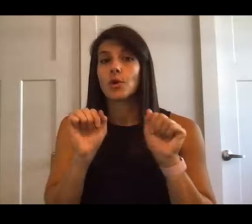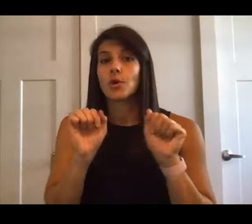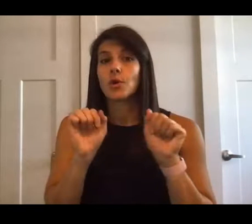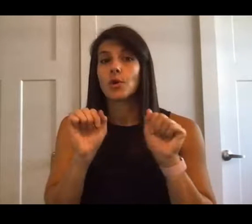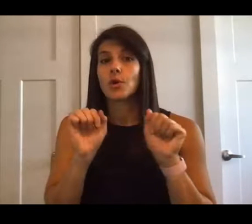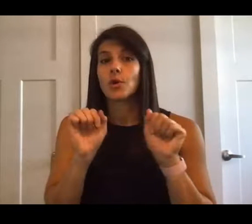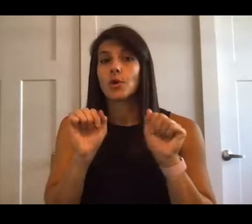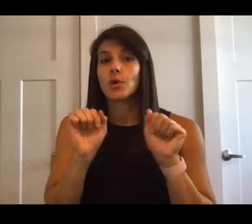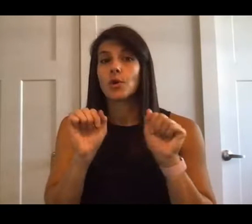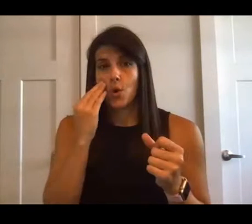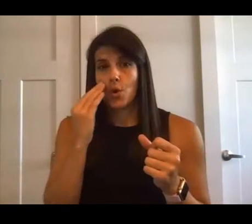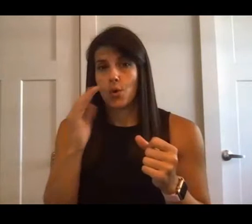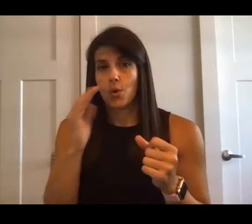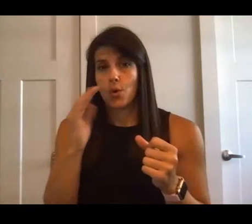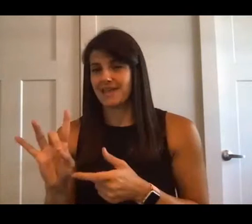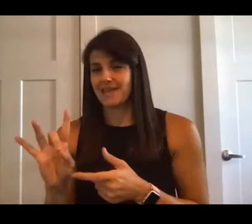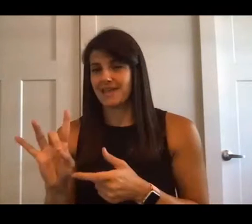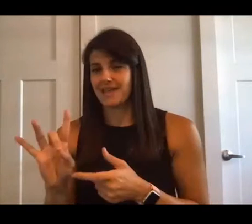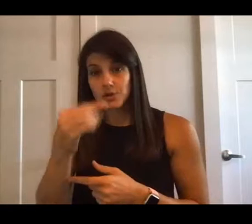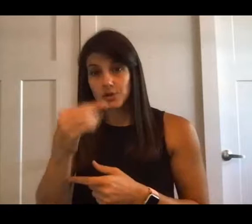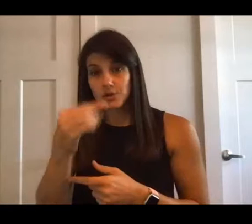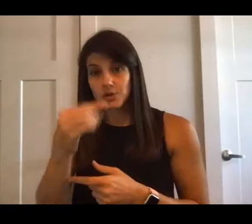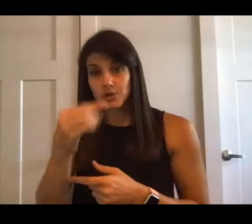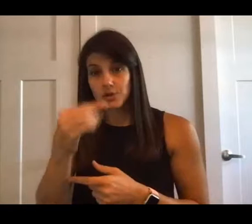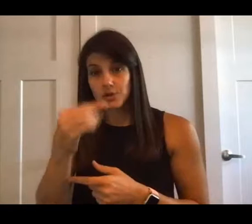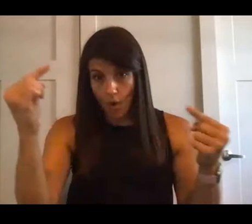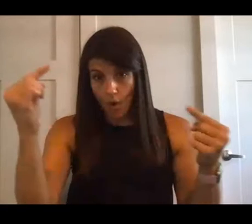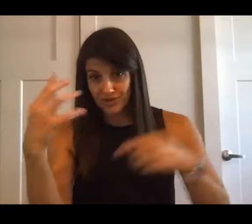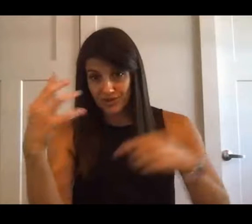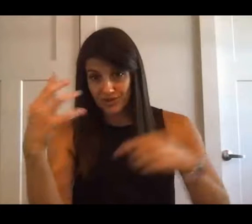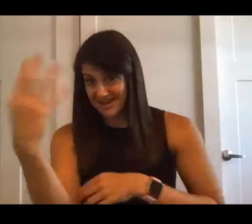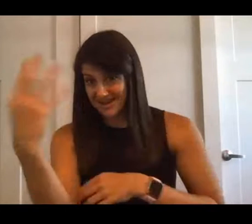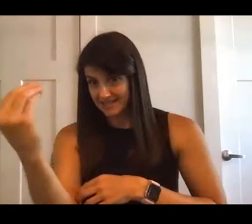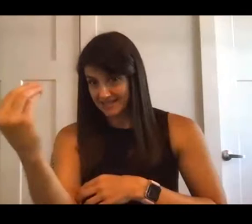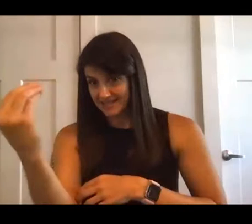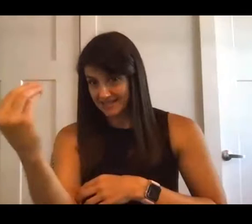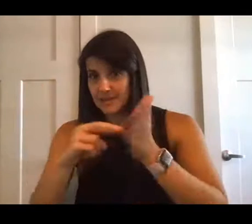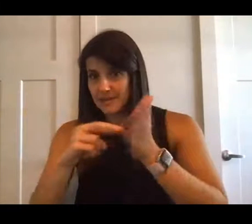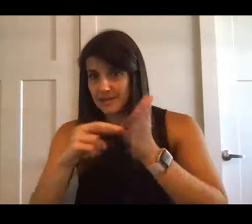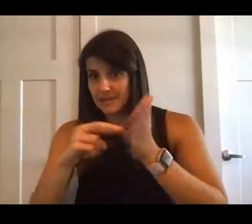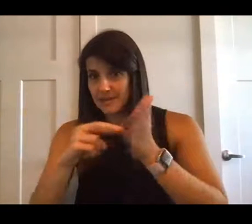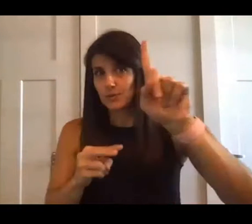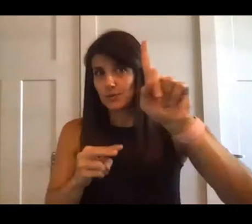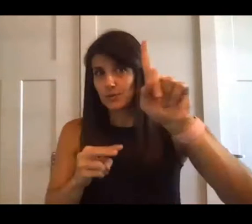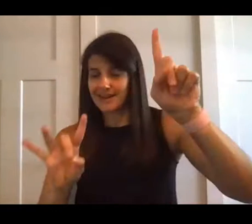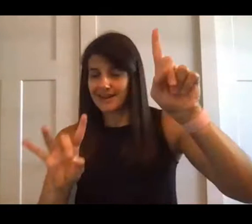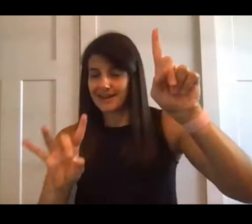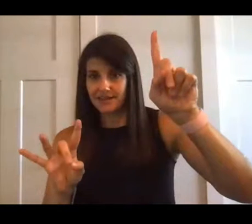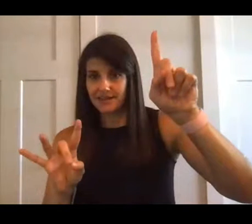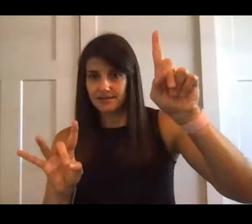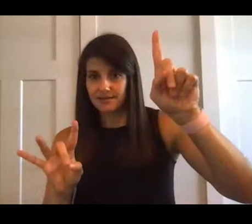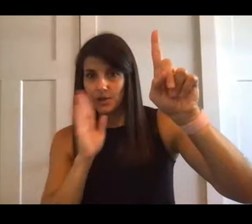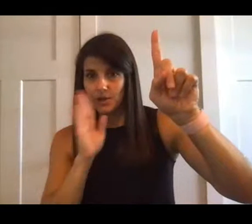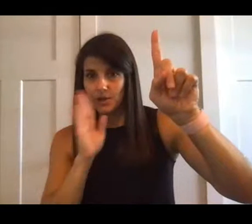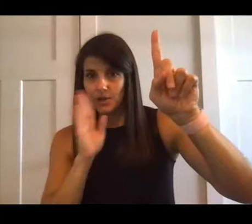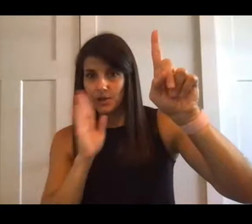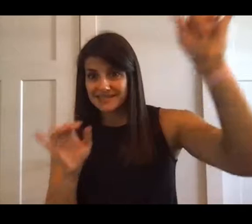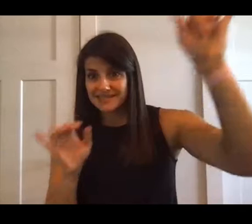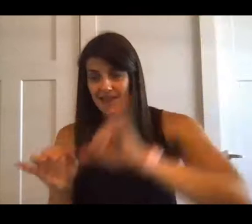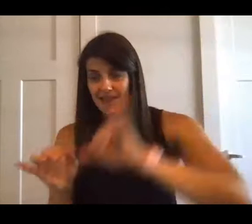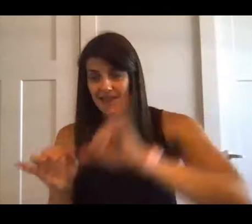alternate exterior angles, 1 and 8 will be the same measurement. So 8